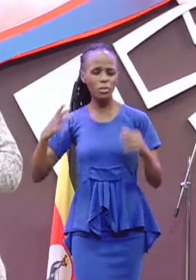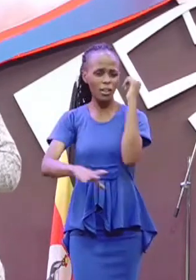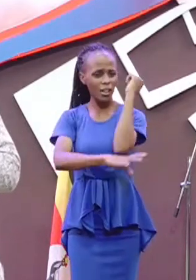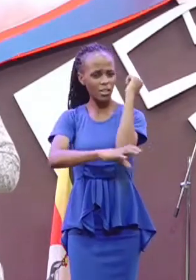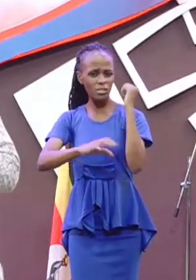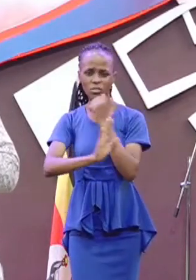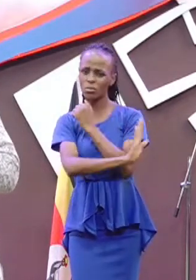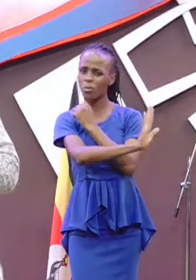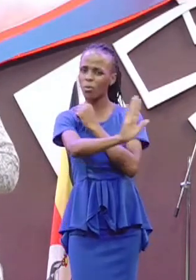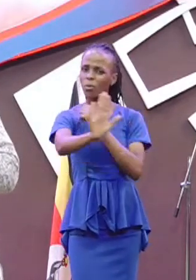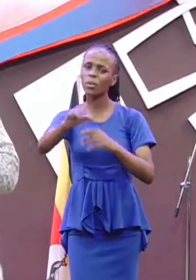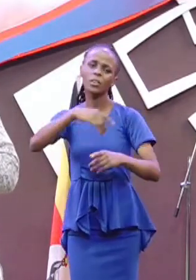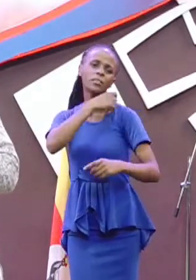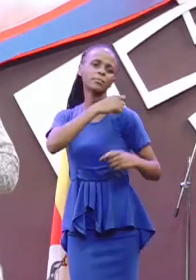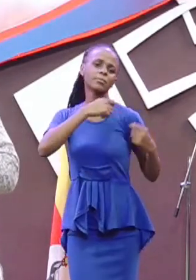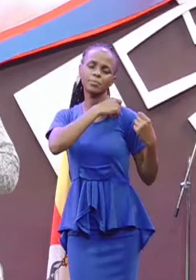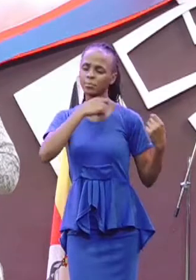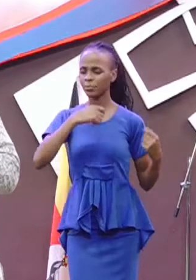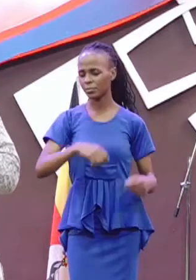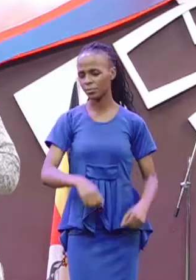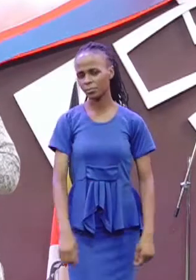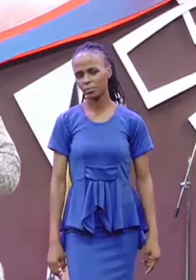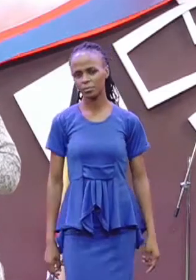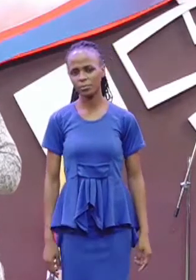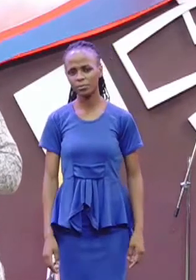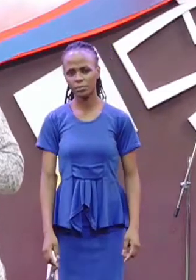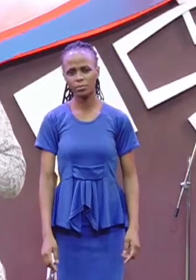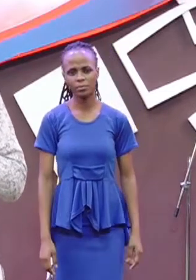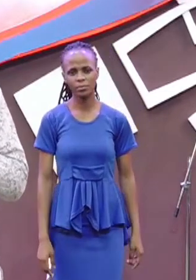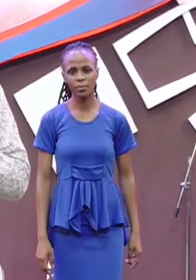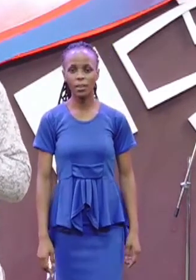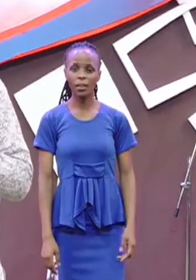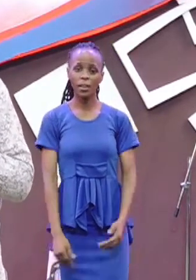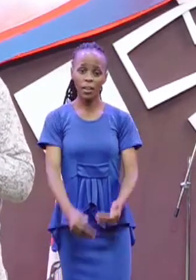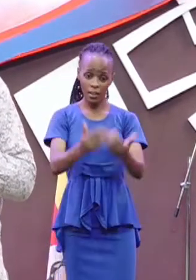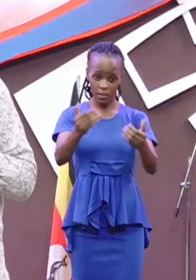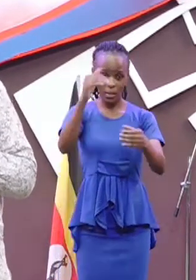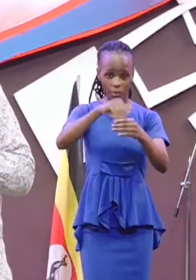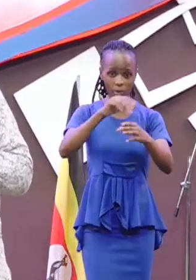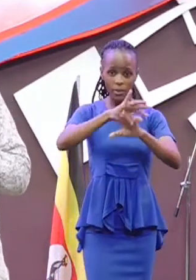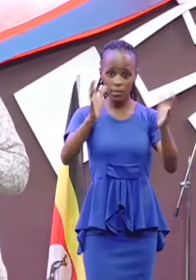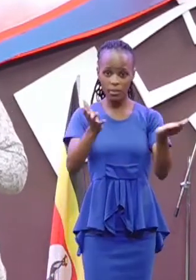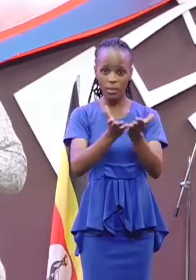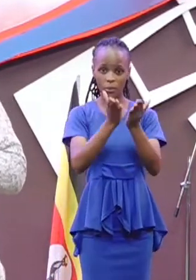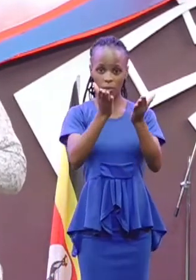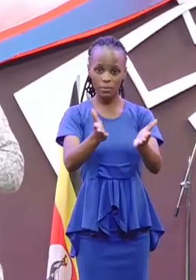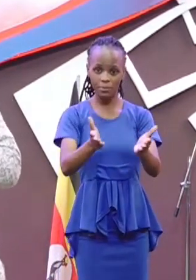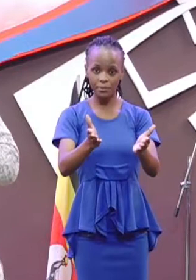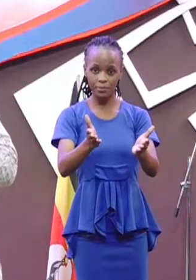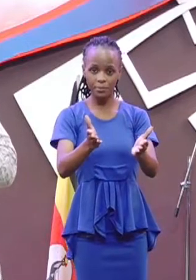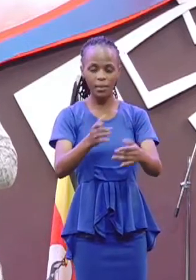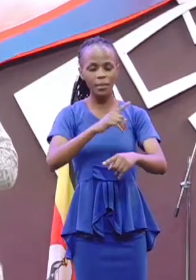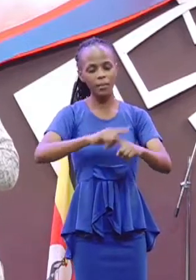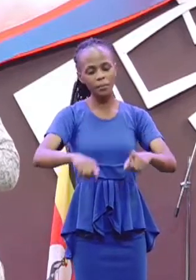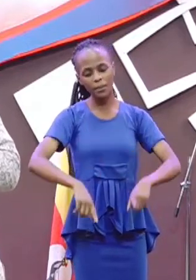Because the people they had to succeed saw their character and it wasn't good, and they took away the inheritance. Now they are, those such people are there in this